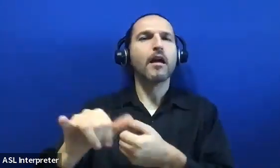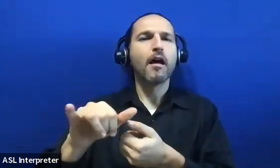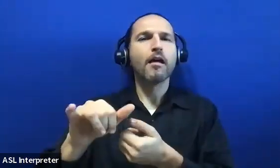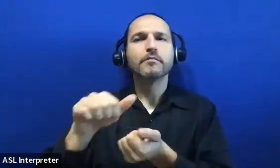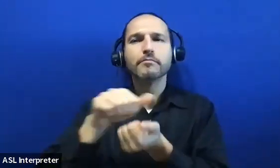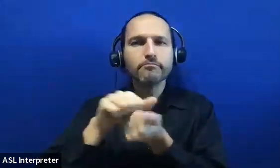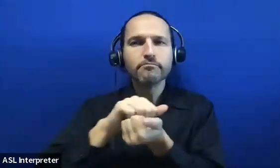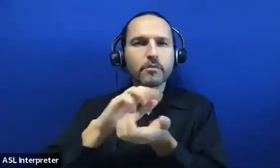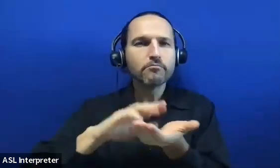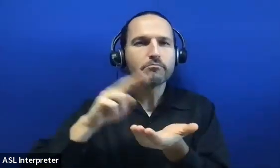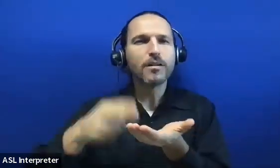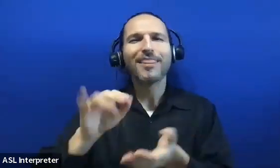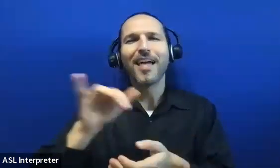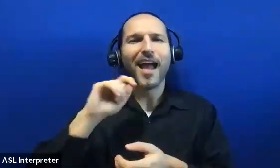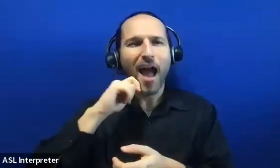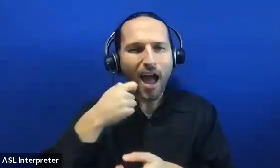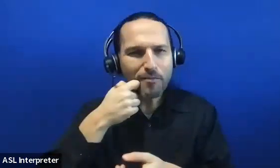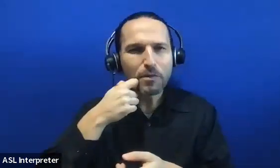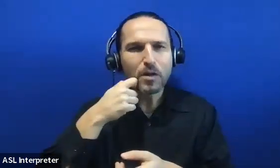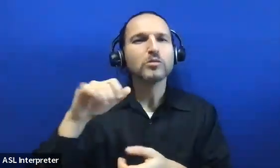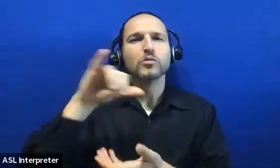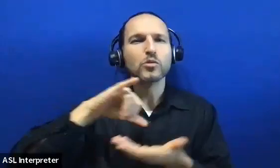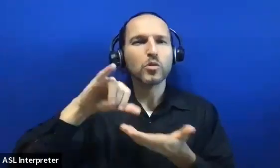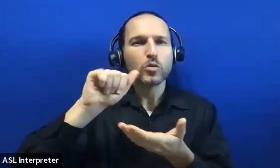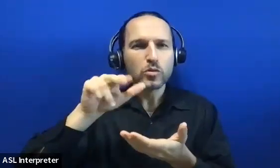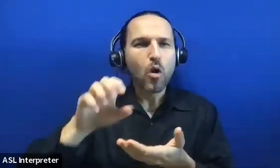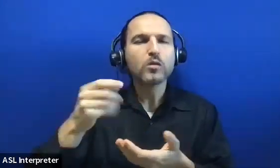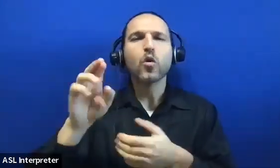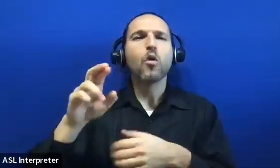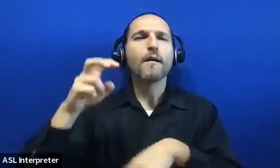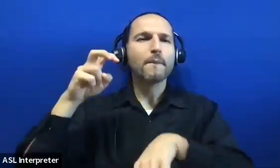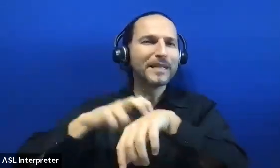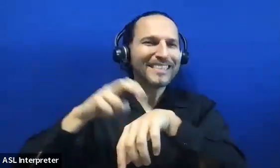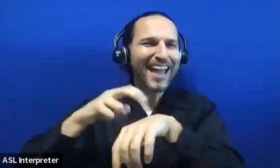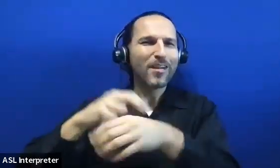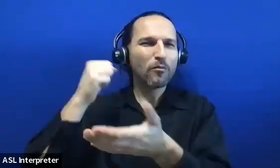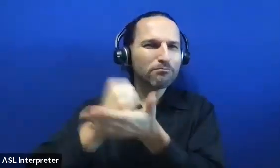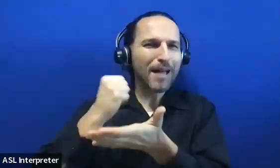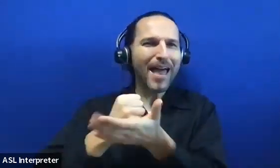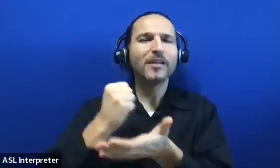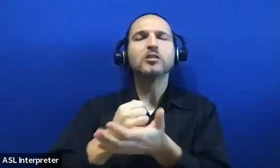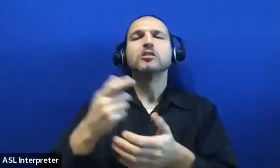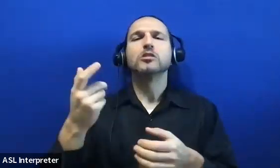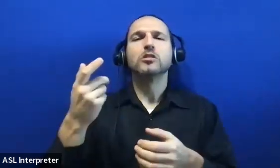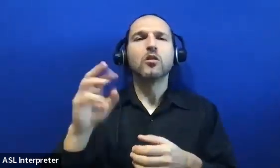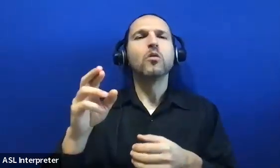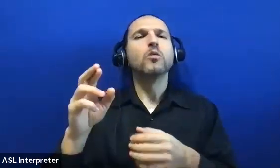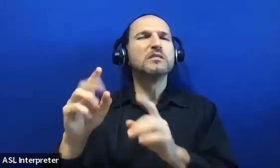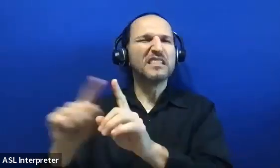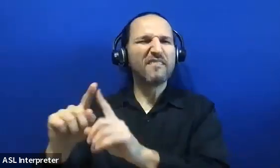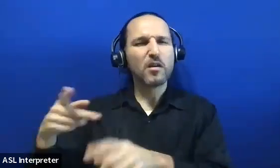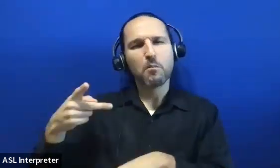might be something like applesauce or mashed potatoes or polenta. Those can be more like puree